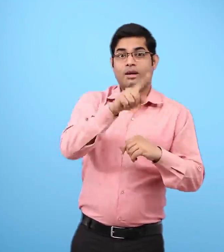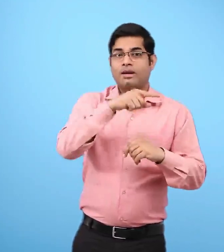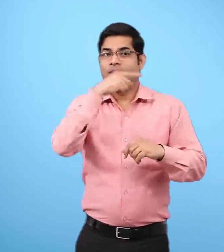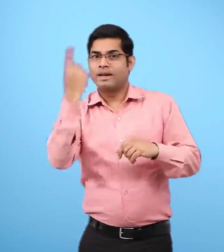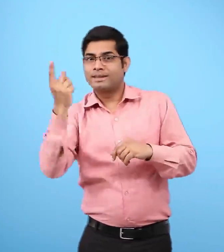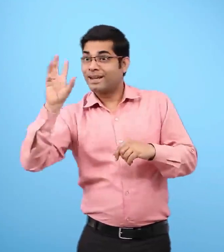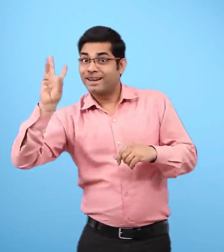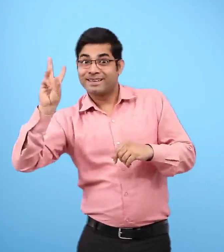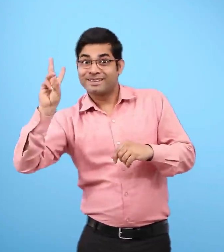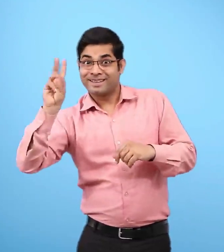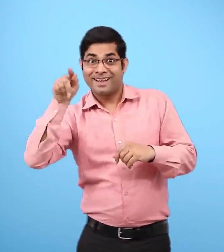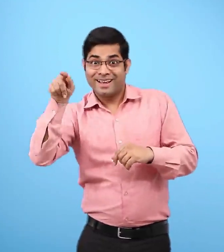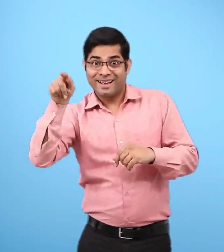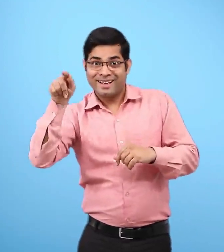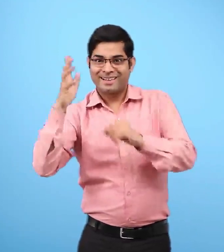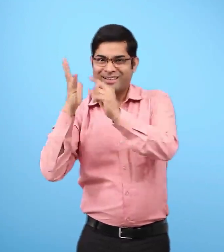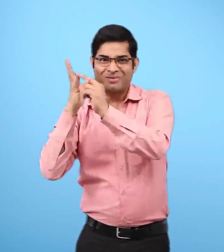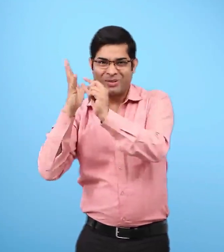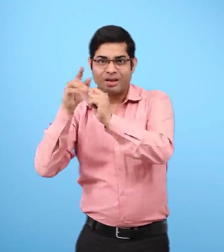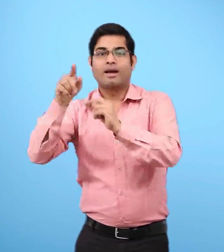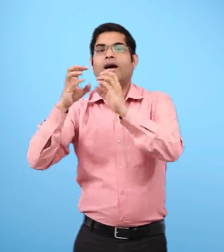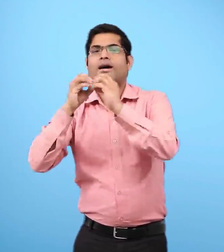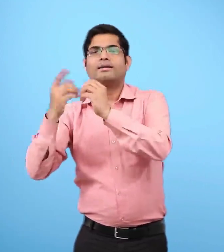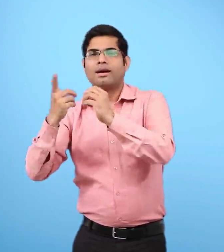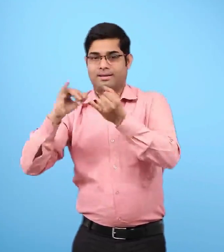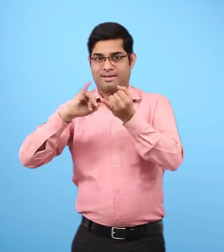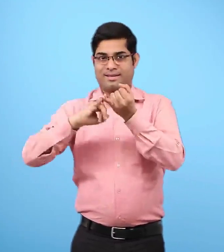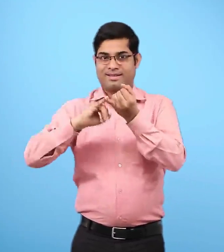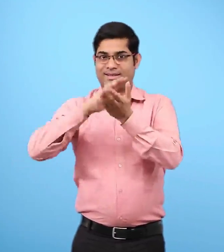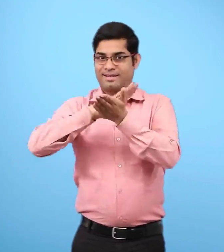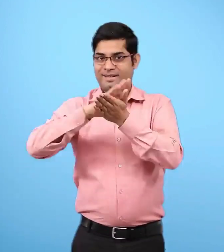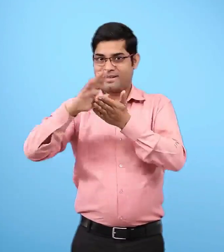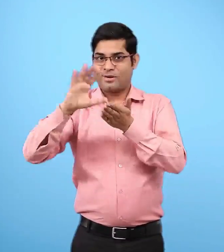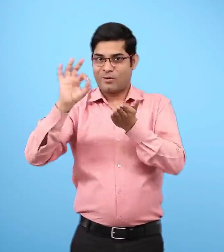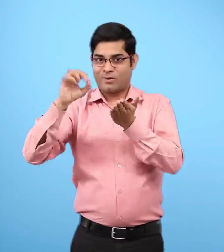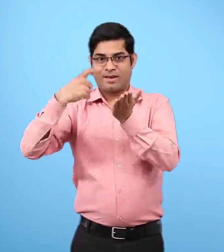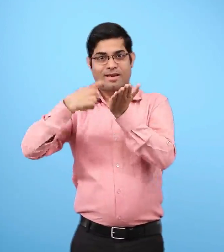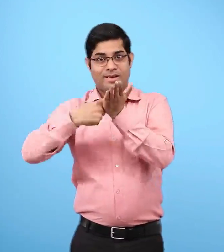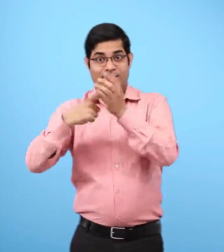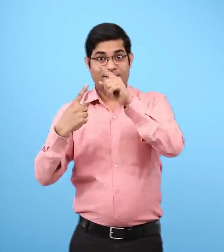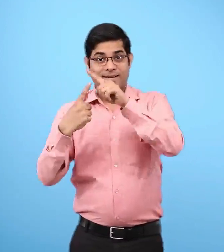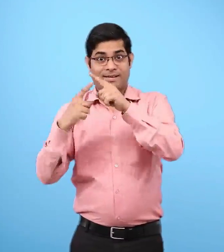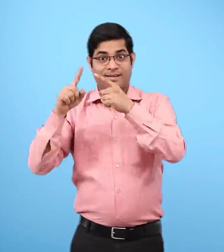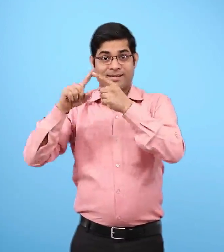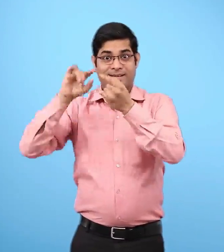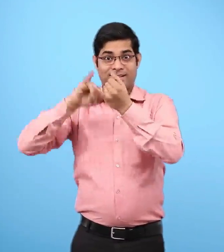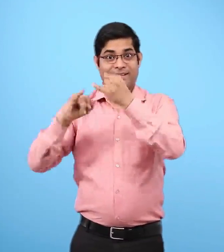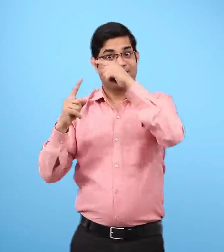And shortest is written below the chili 3.